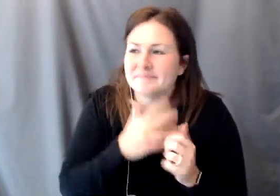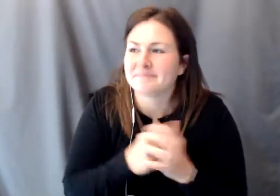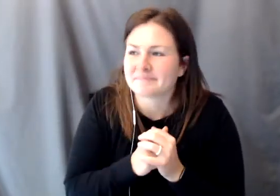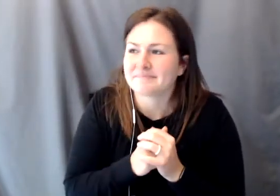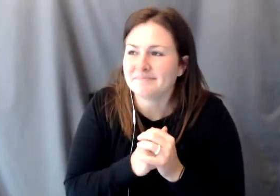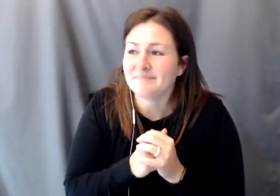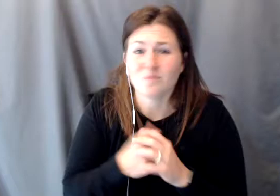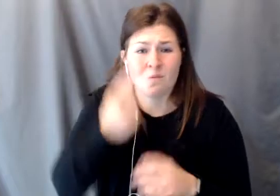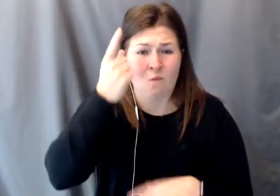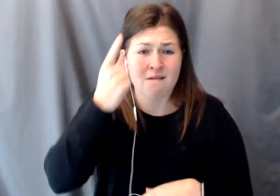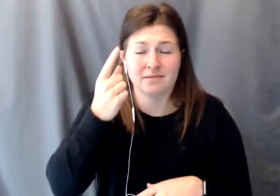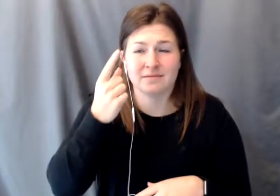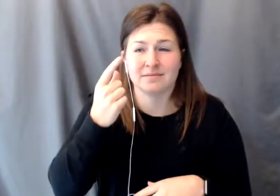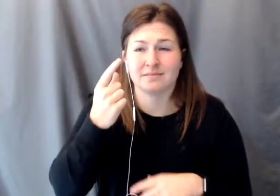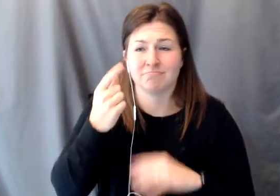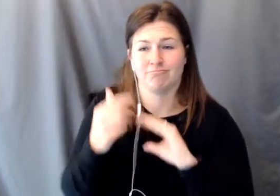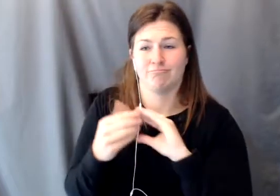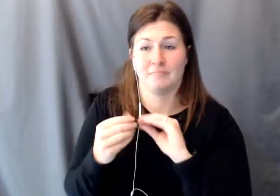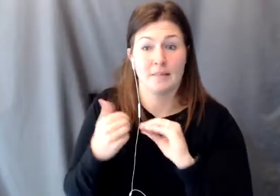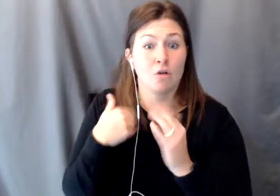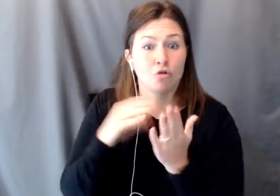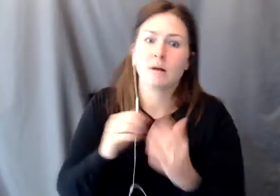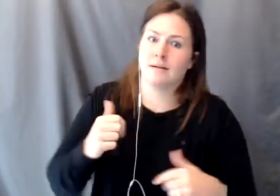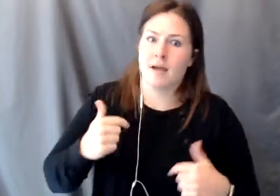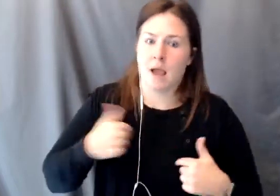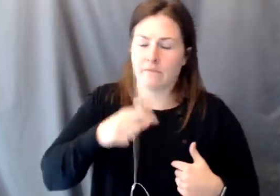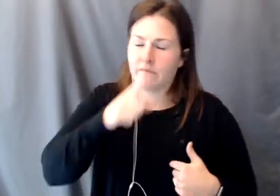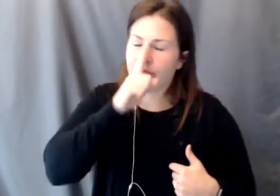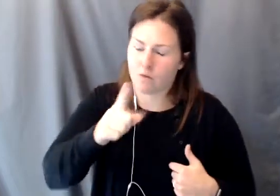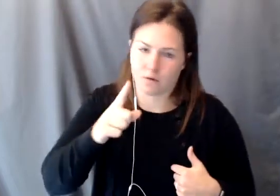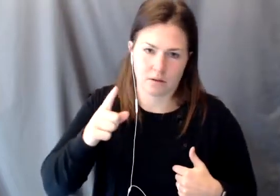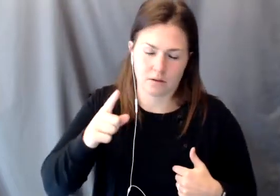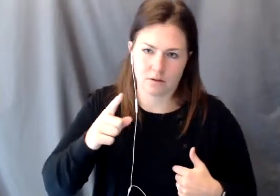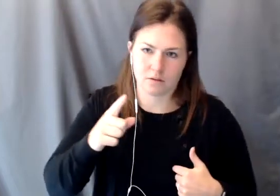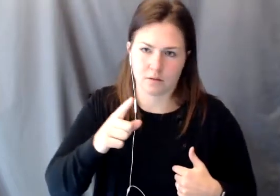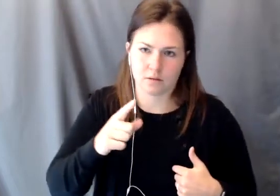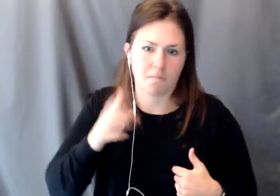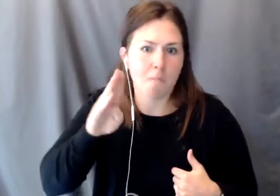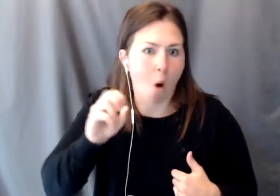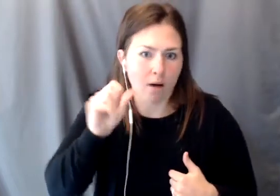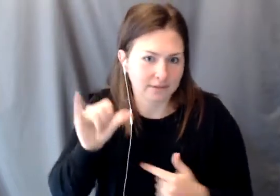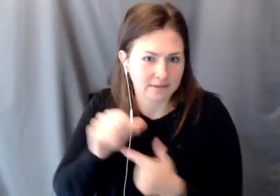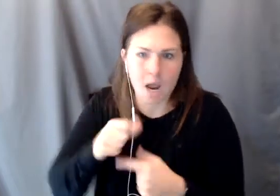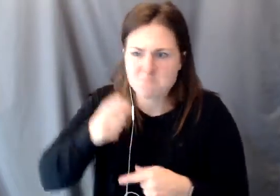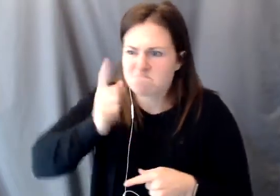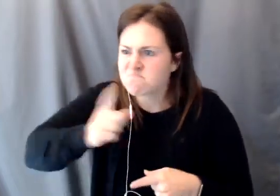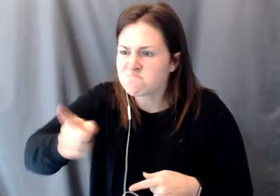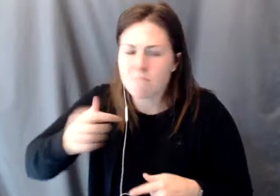I learned was, because I'm bossy, I'm really bossy, and I love to be in charge. Control is a huge